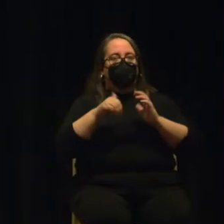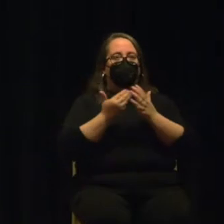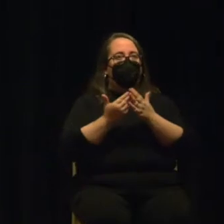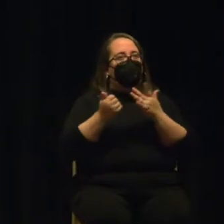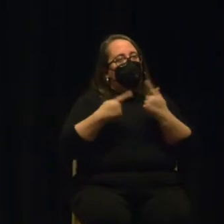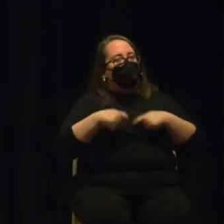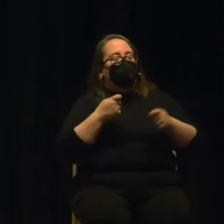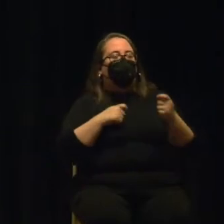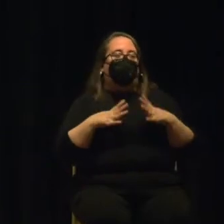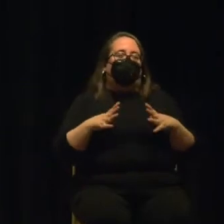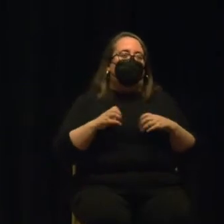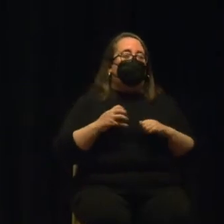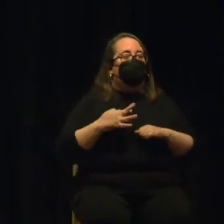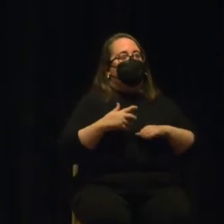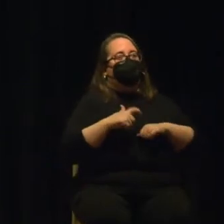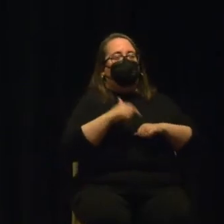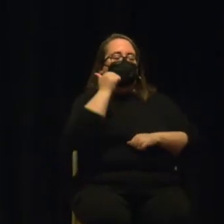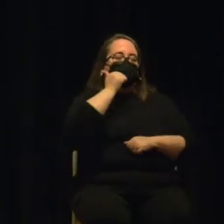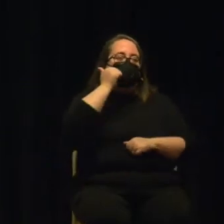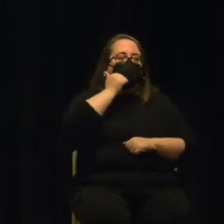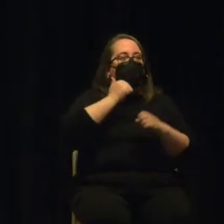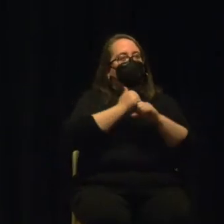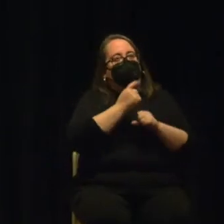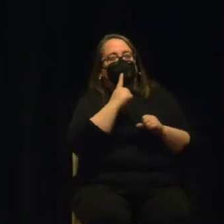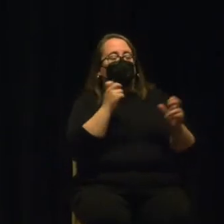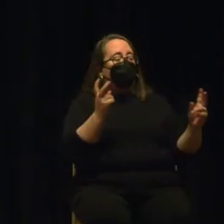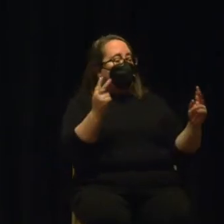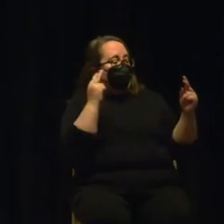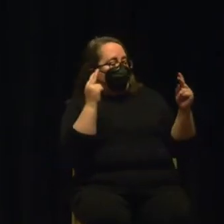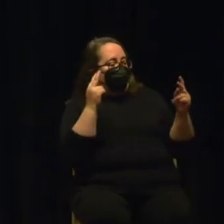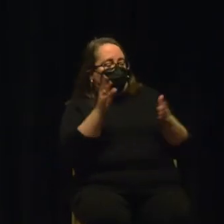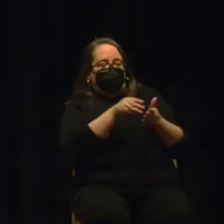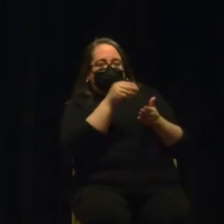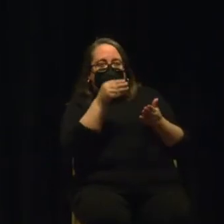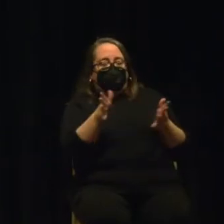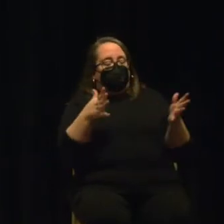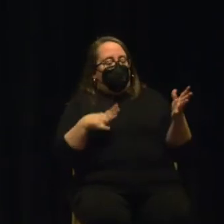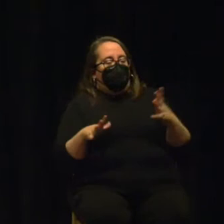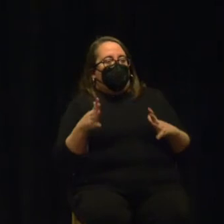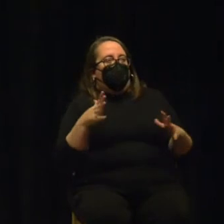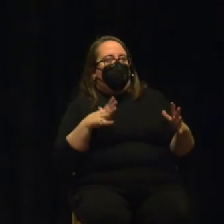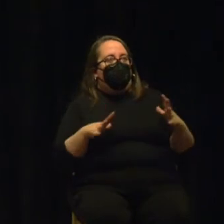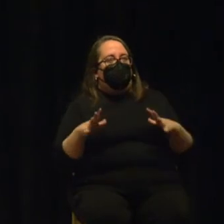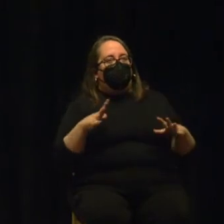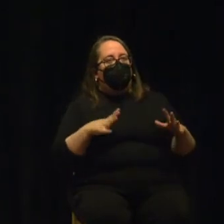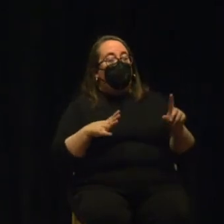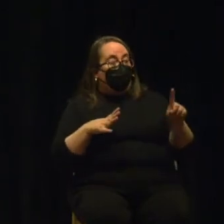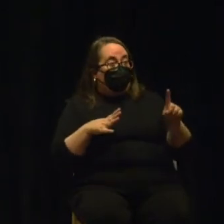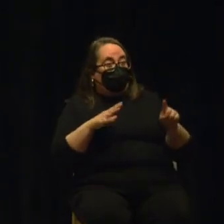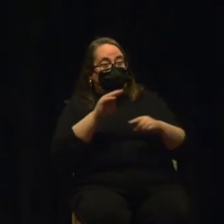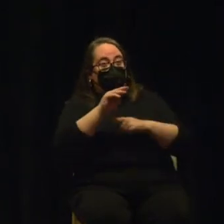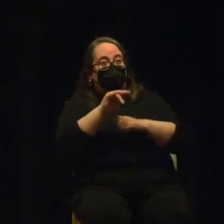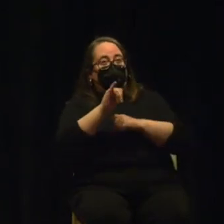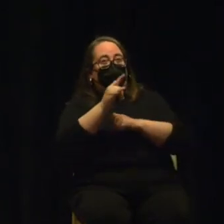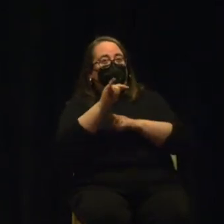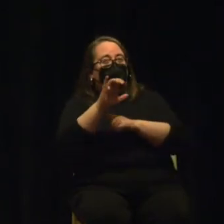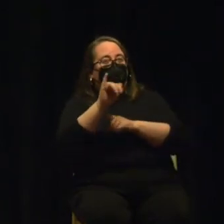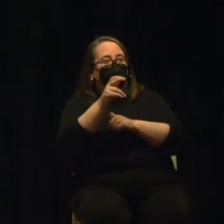change clothes 4 or 5 times a day to make sure everybody could see how extensive his wardrobe was. It's like the famous picture of Magic Johnson with the fur